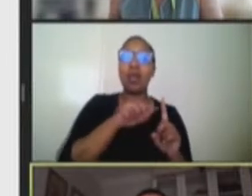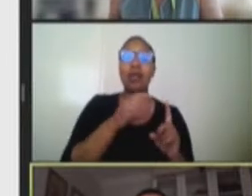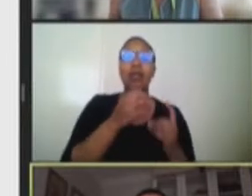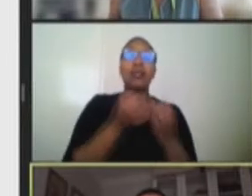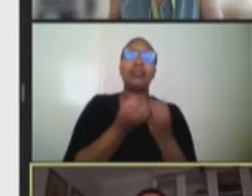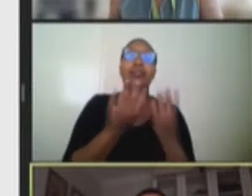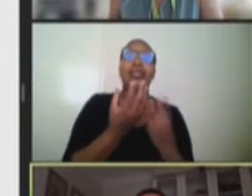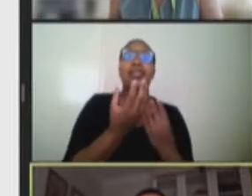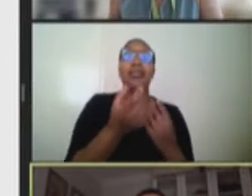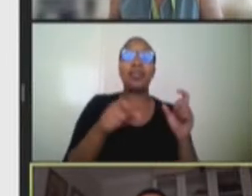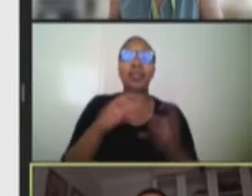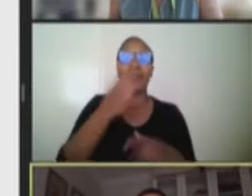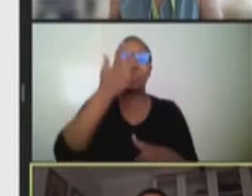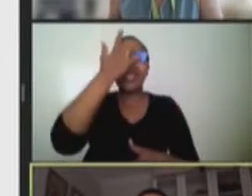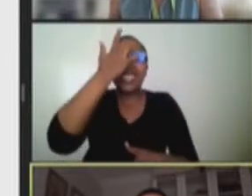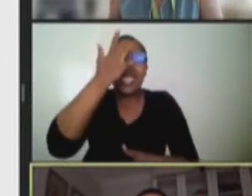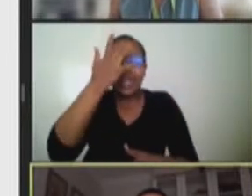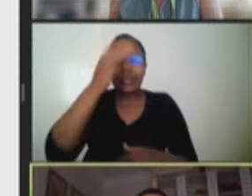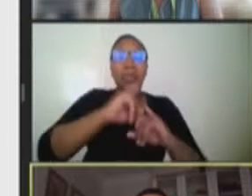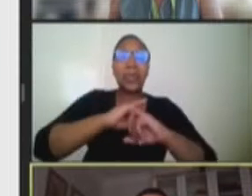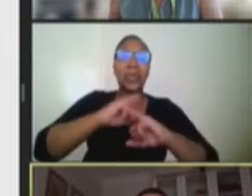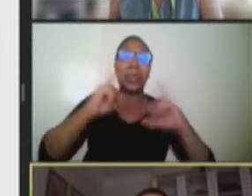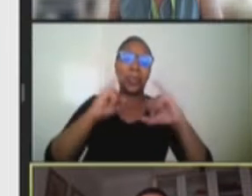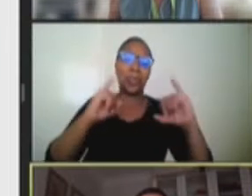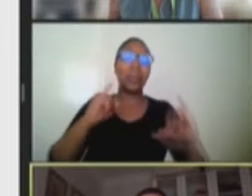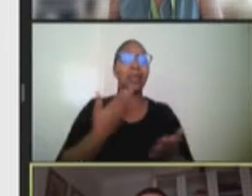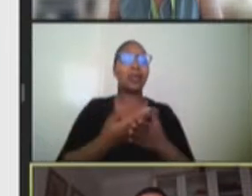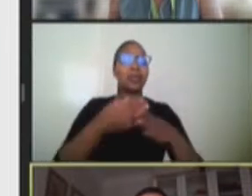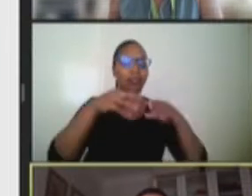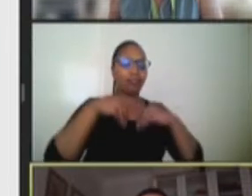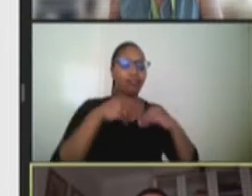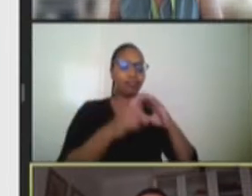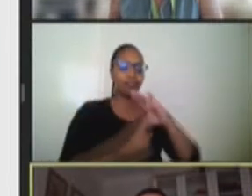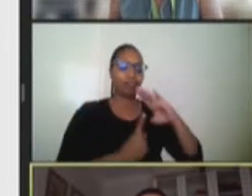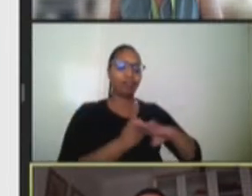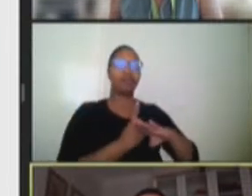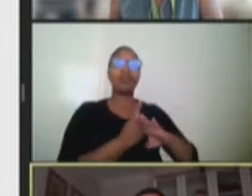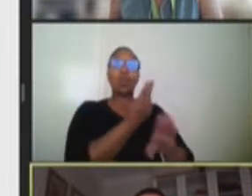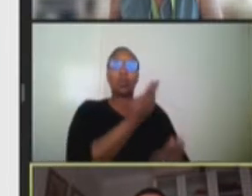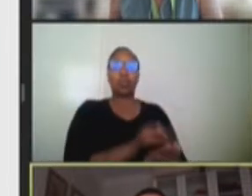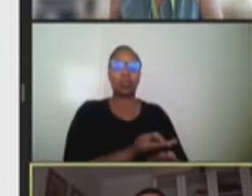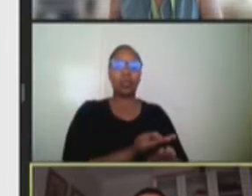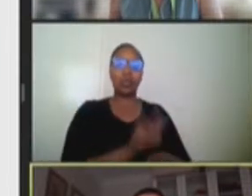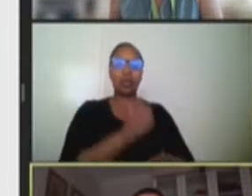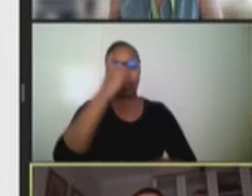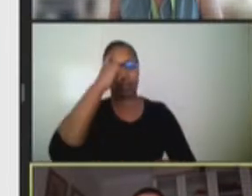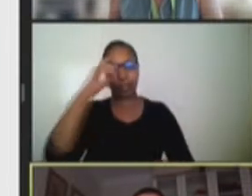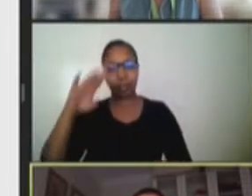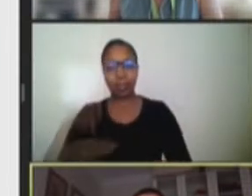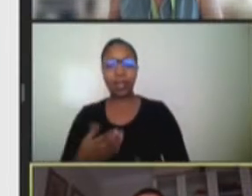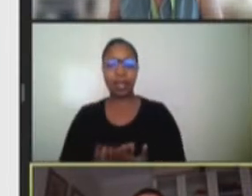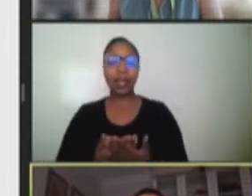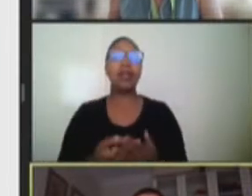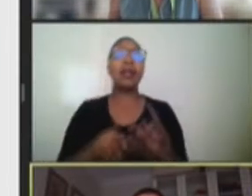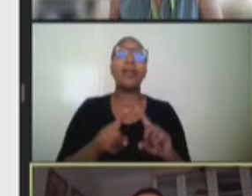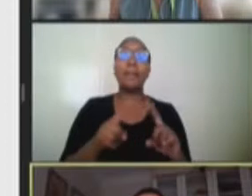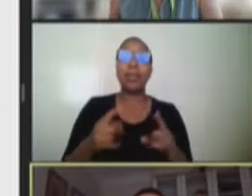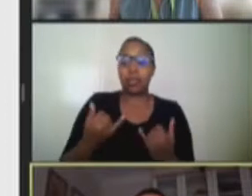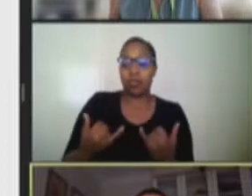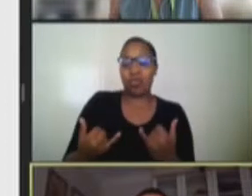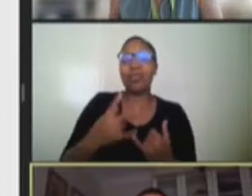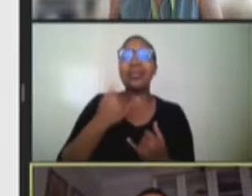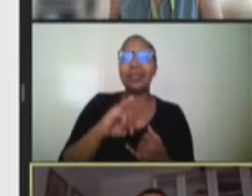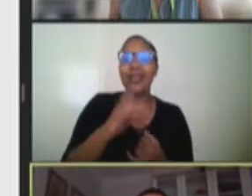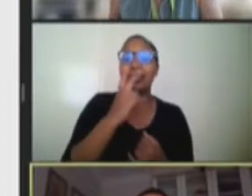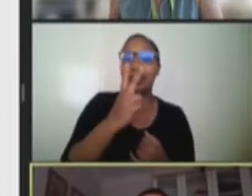get admitted. And after the waves, we tend to see a higher proportion of cases admitted. So currently, we're still seeing a very low